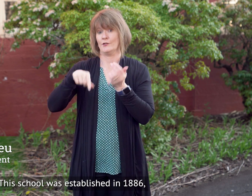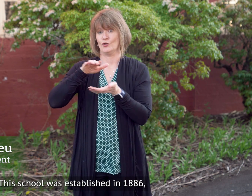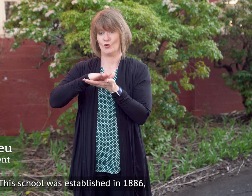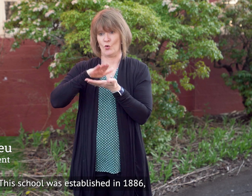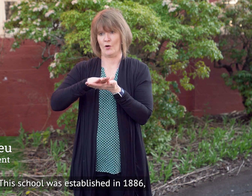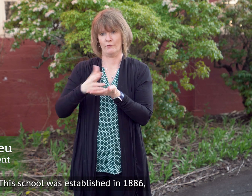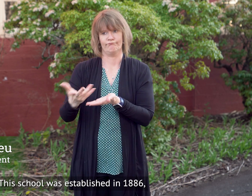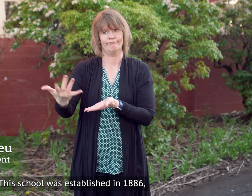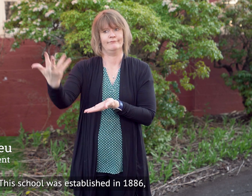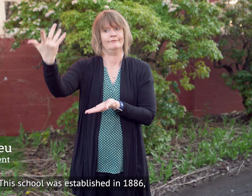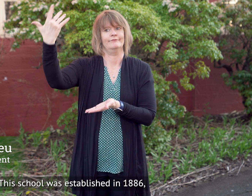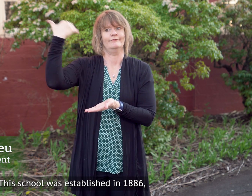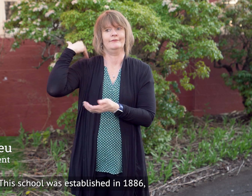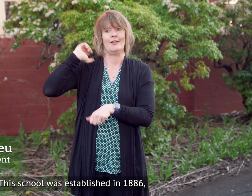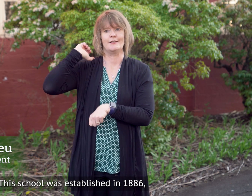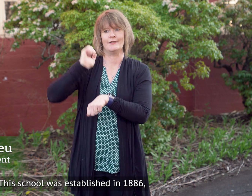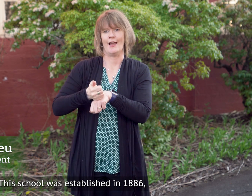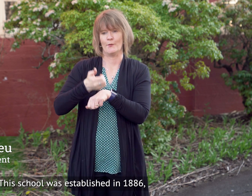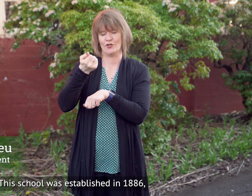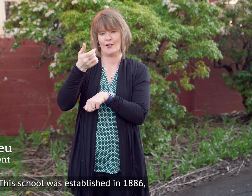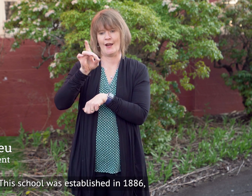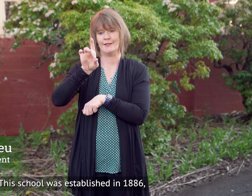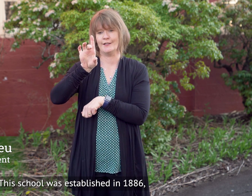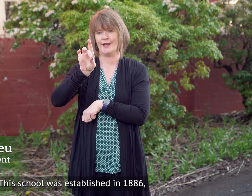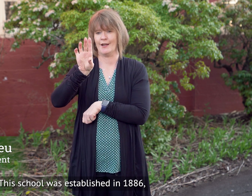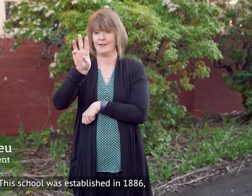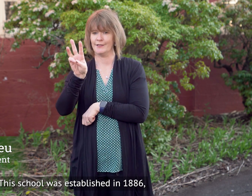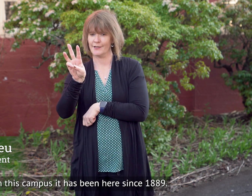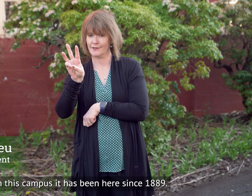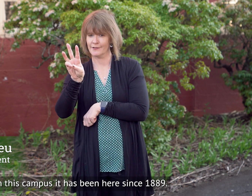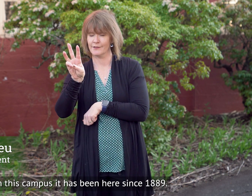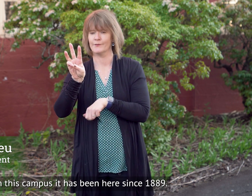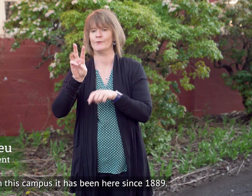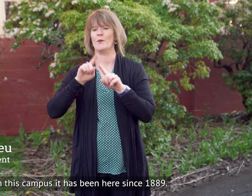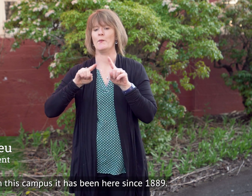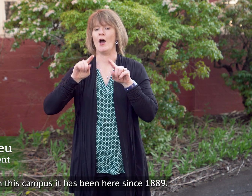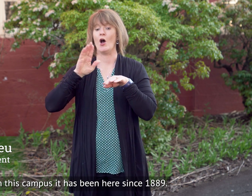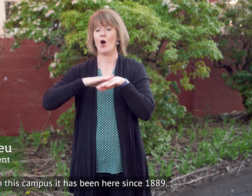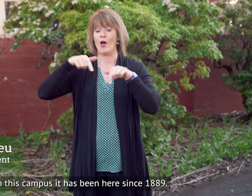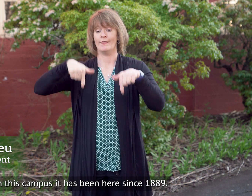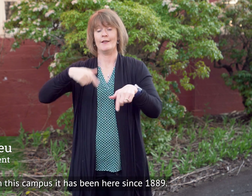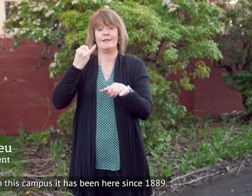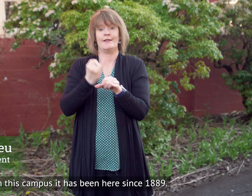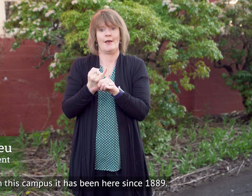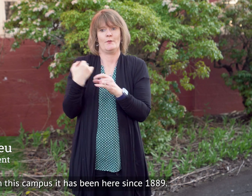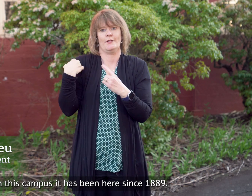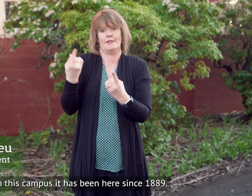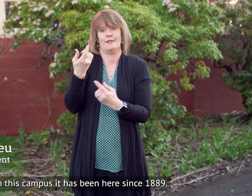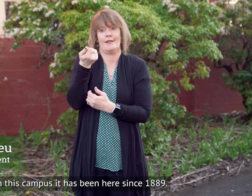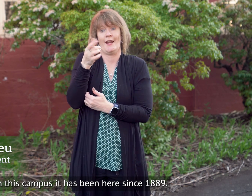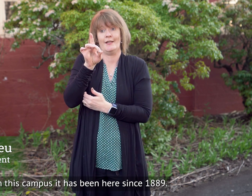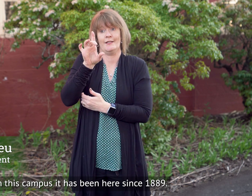This school was established in 1886, but on this campus it has been here